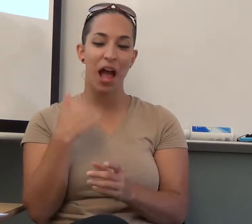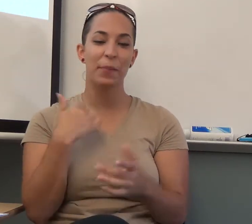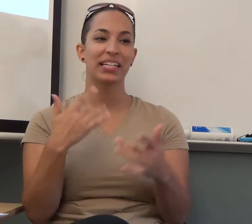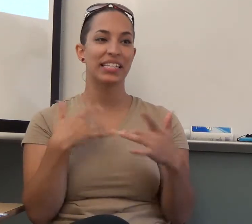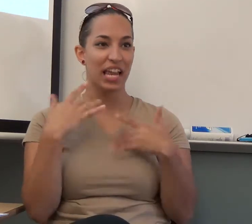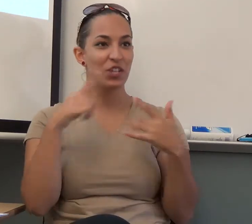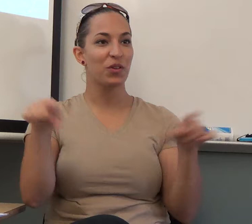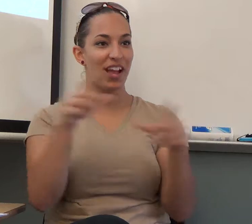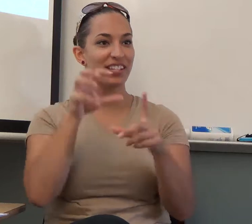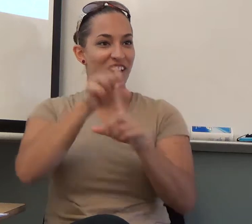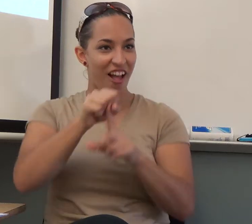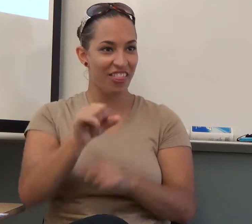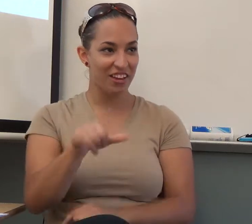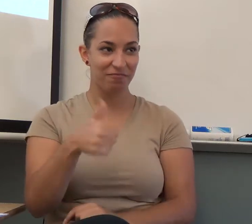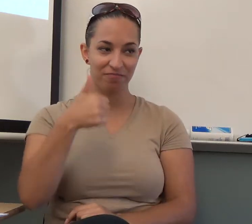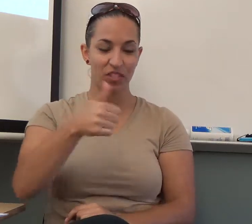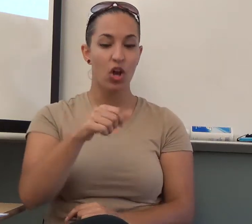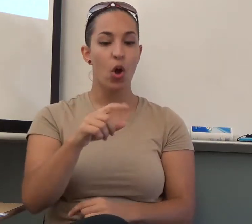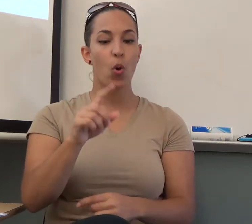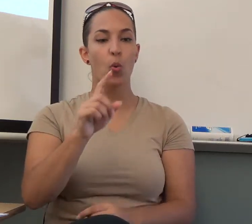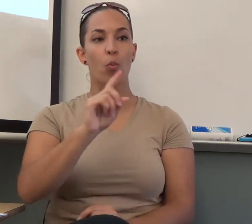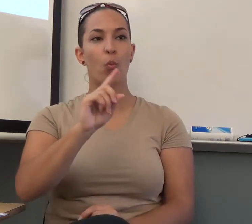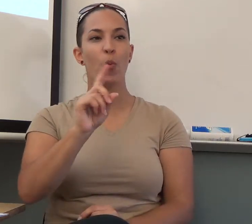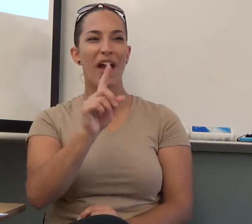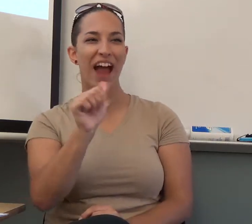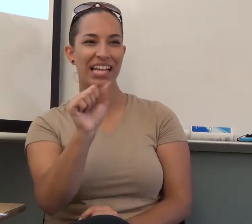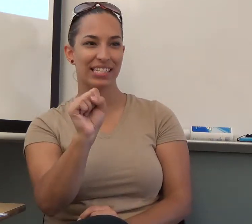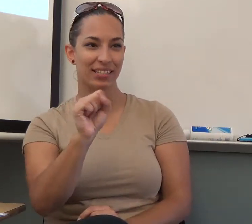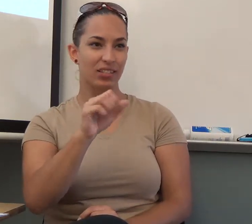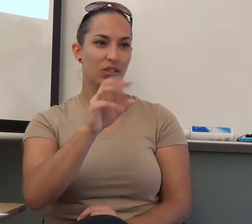that. Whereas or as, those are the right terms.